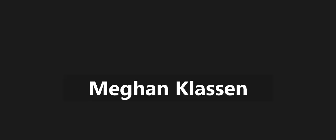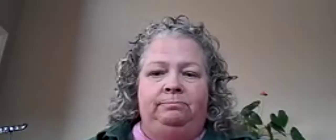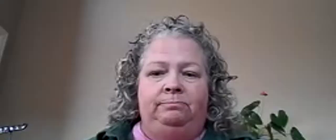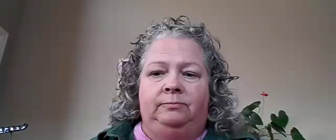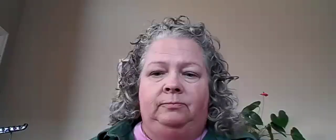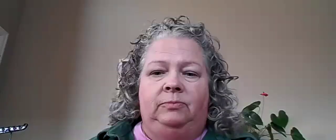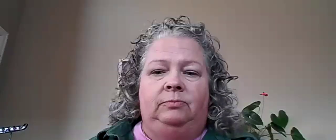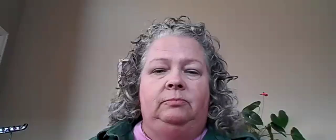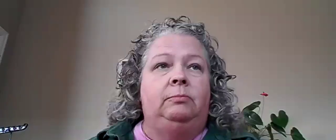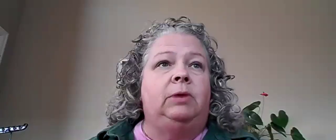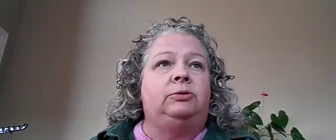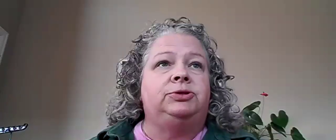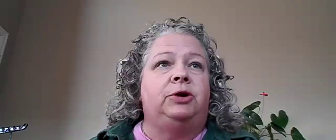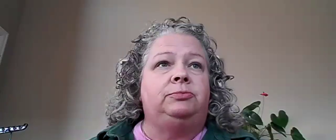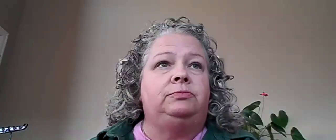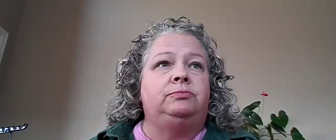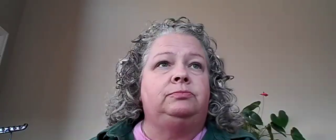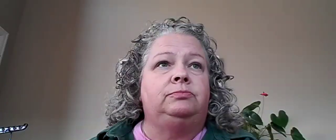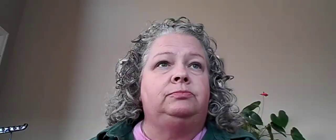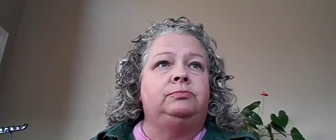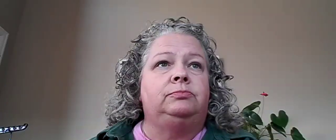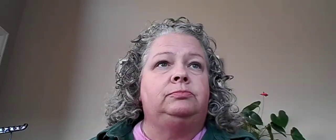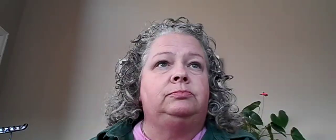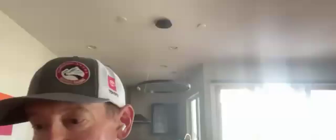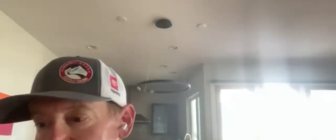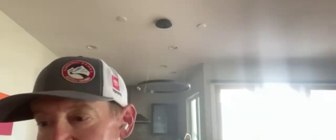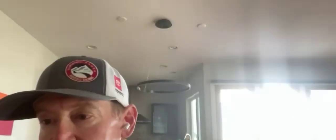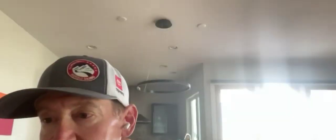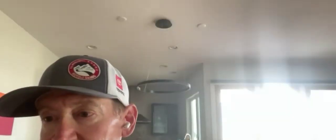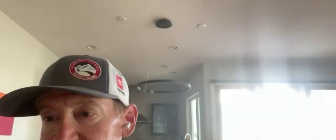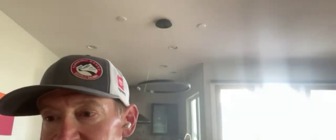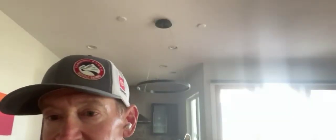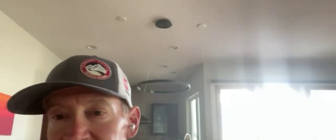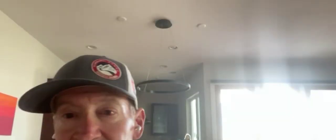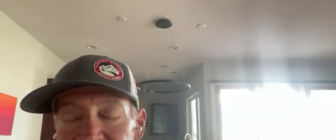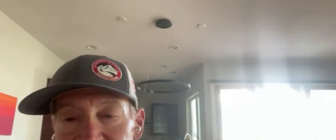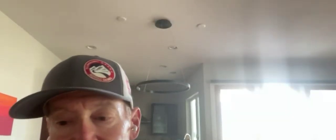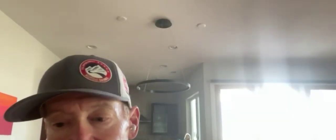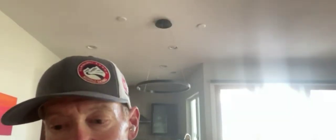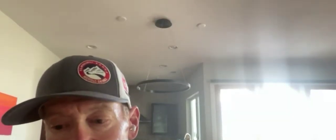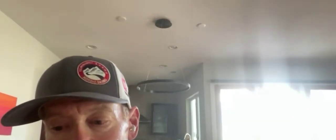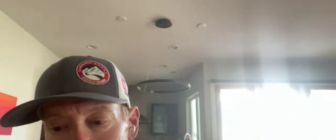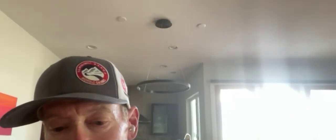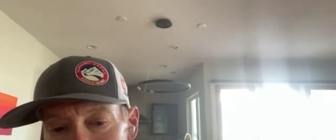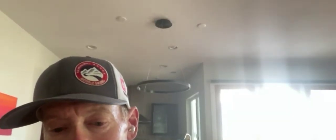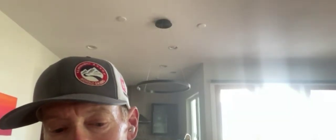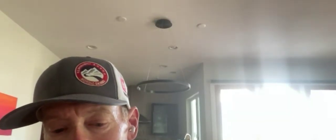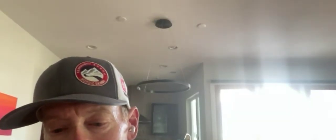Pete Lee, Michael Stone, Michael Stone here, Boulder.